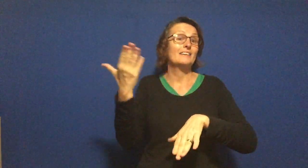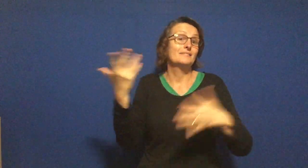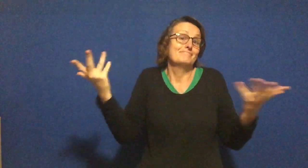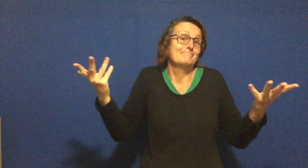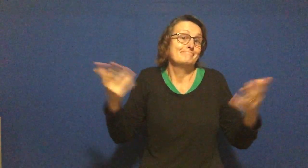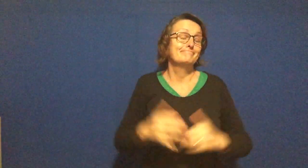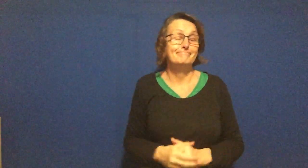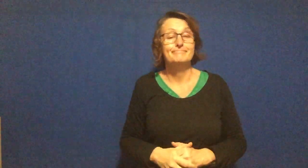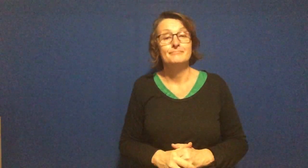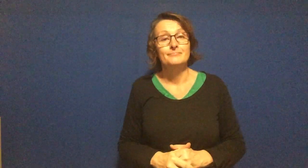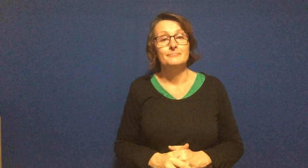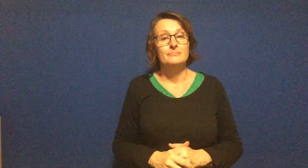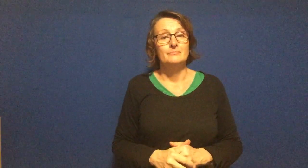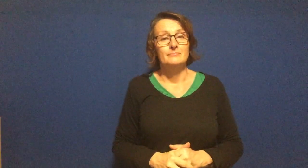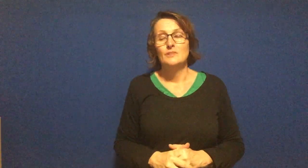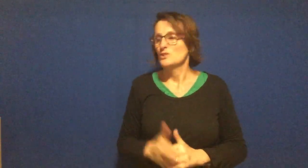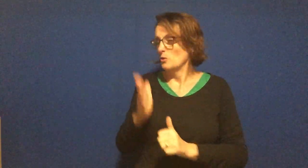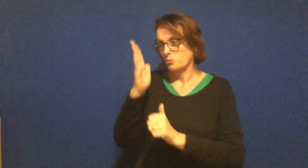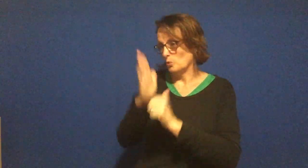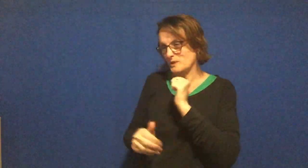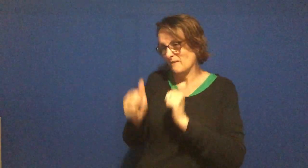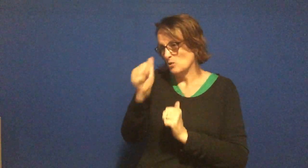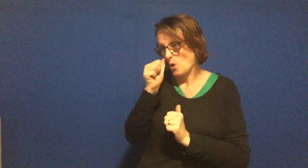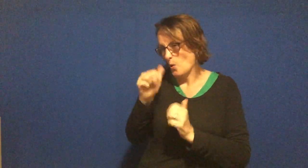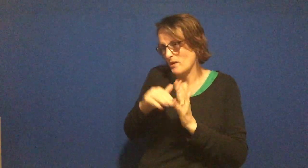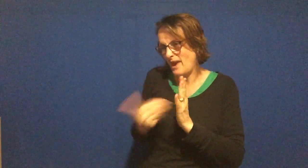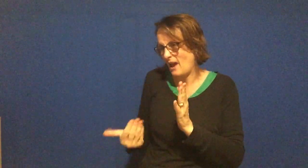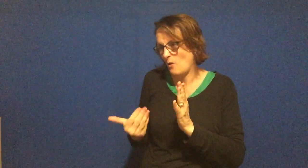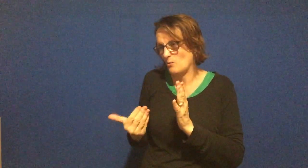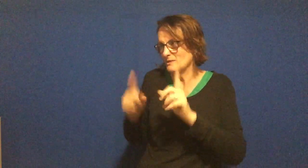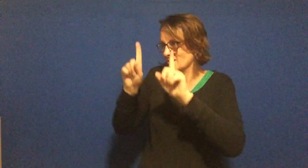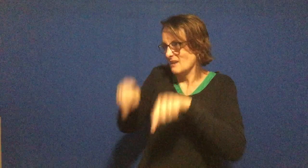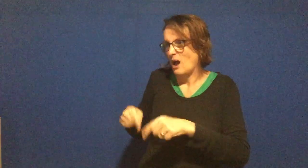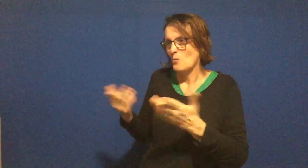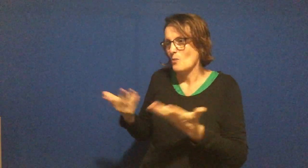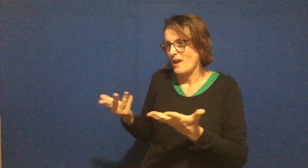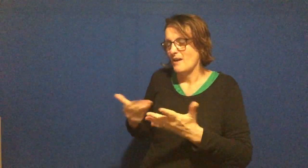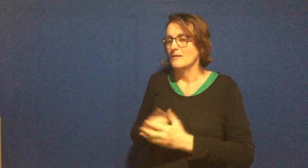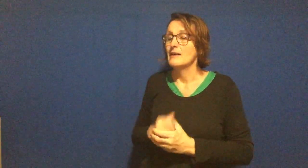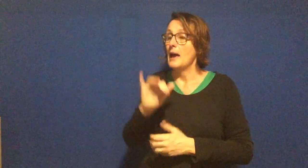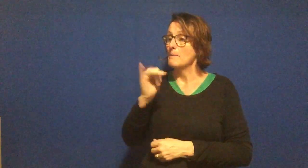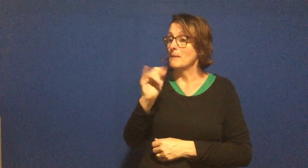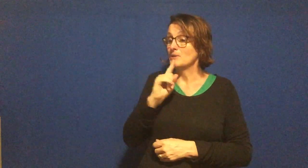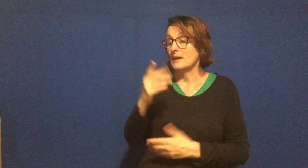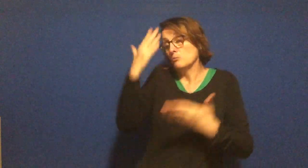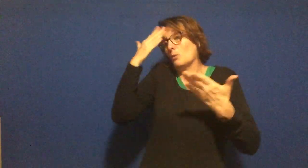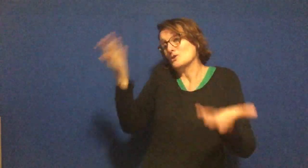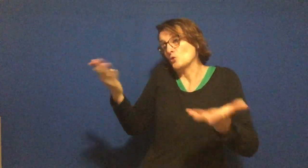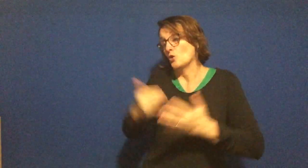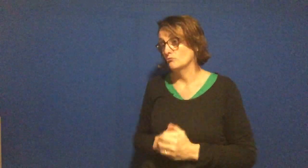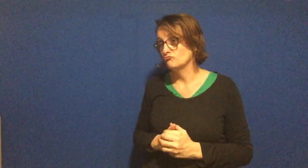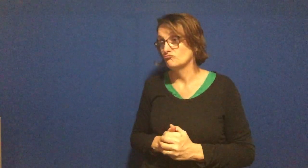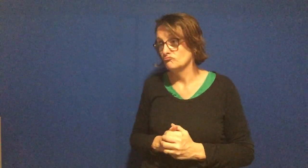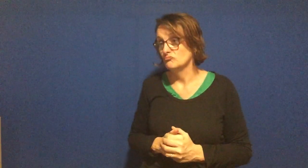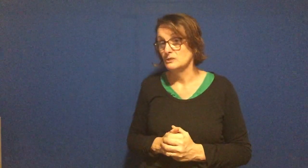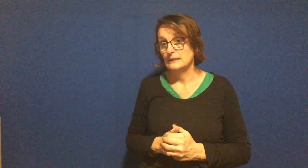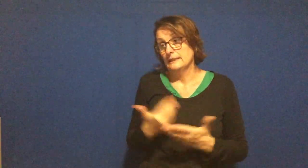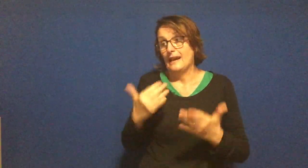that might never be possible. And I guess on one hand you could go, well, we don't know, so sorry about that, we've got to move on. But like